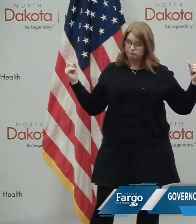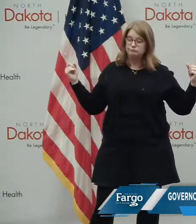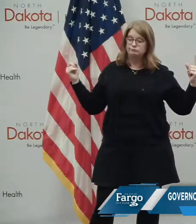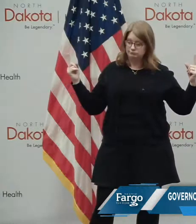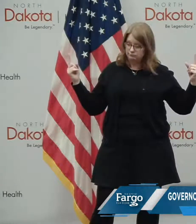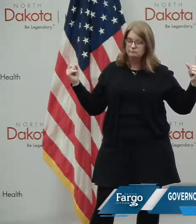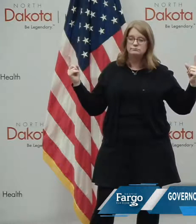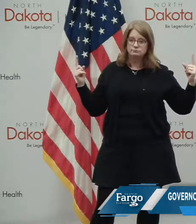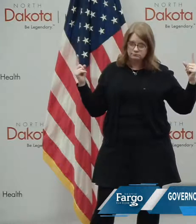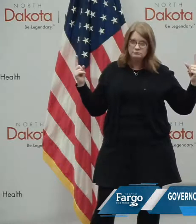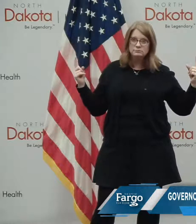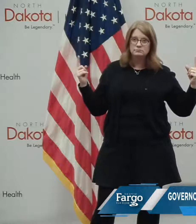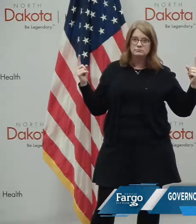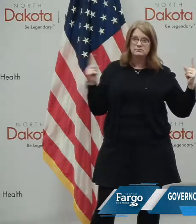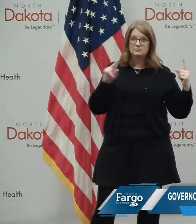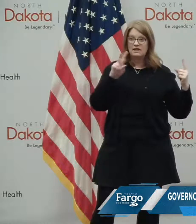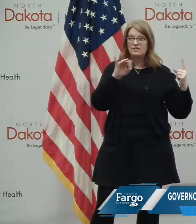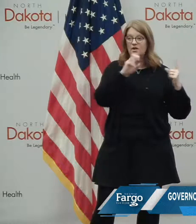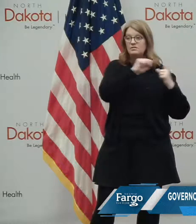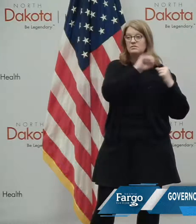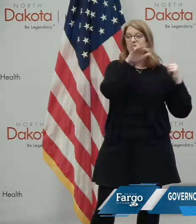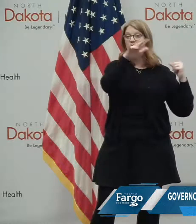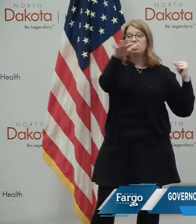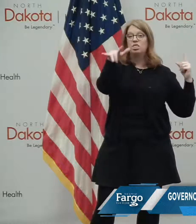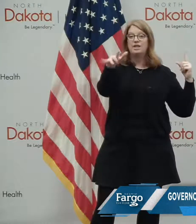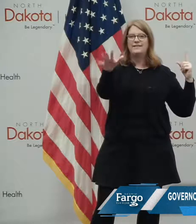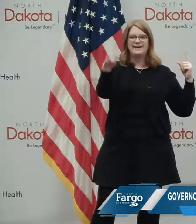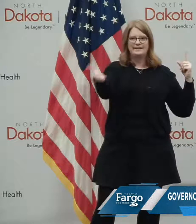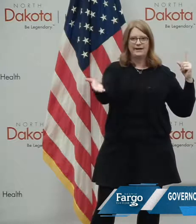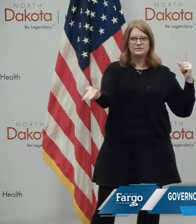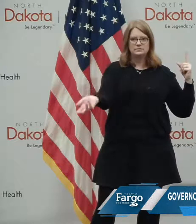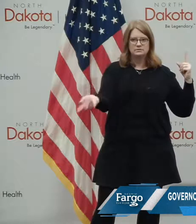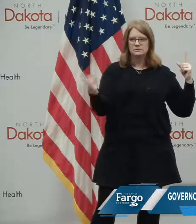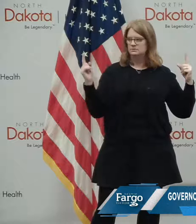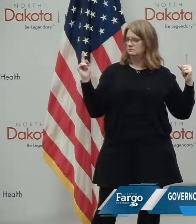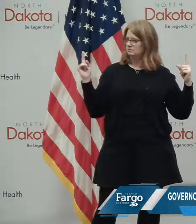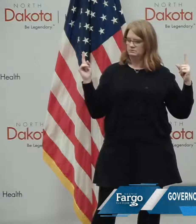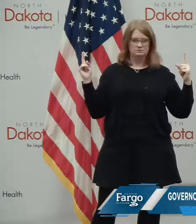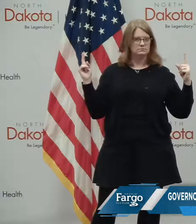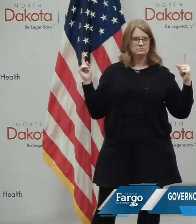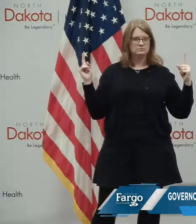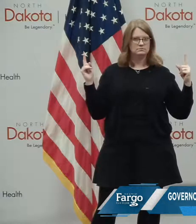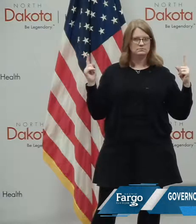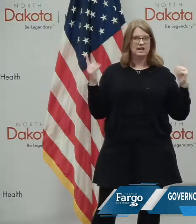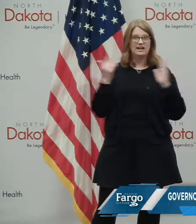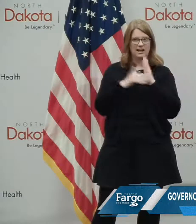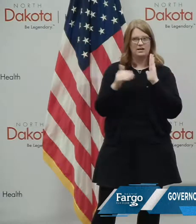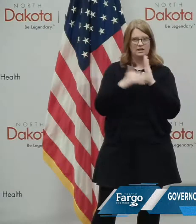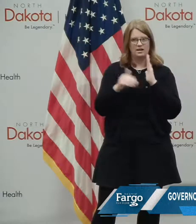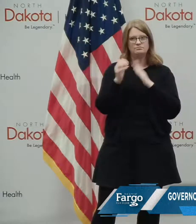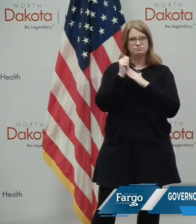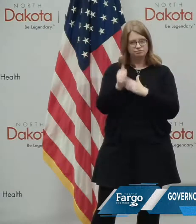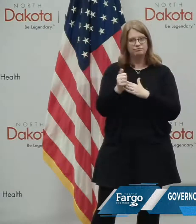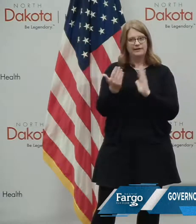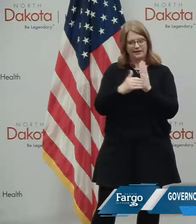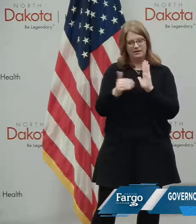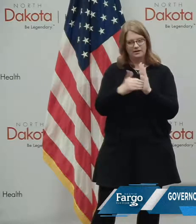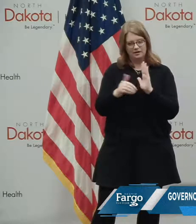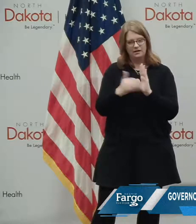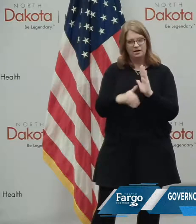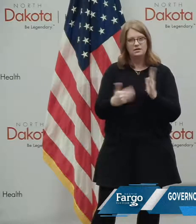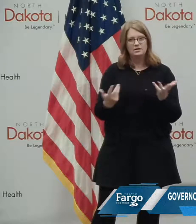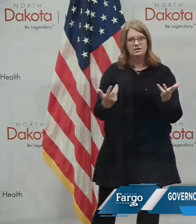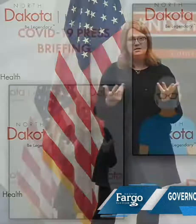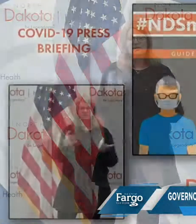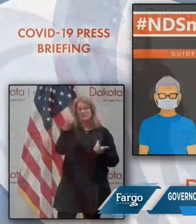the virus has got no place to live. And that's why, again, we keep talking about these guidelines over and over again, but these are